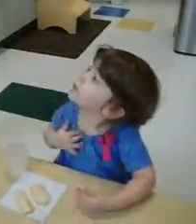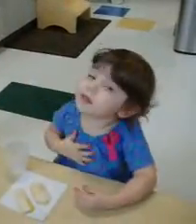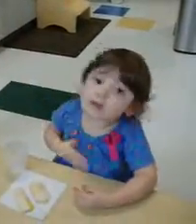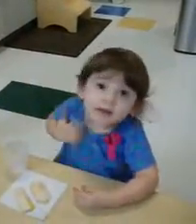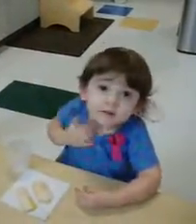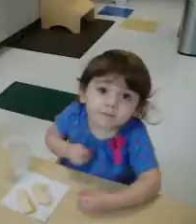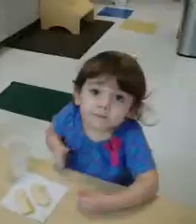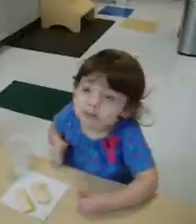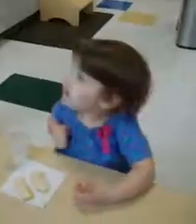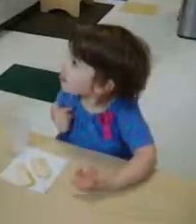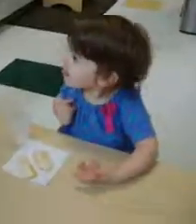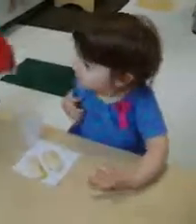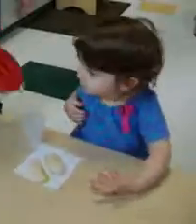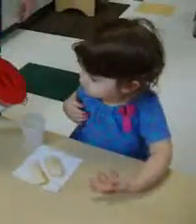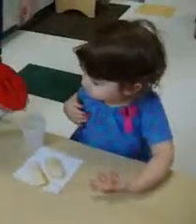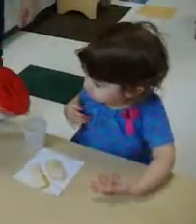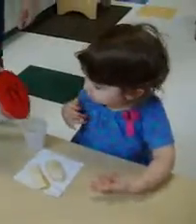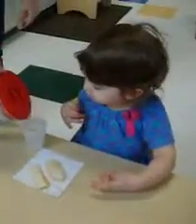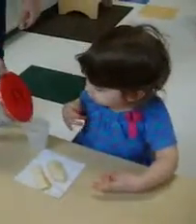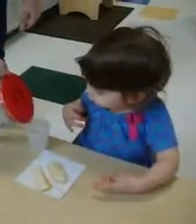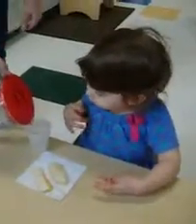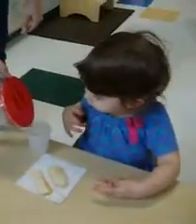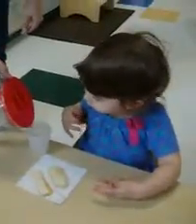Thank you, that was great, Maya.